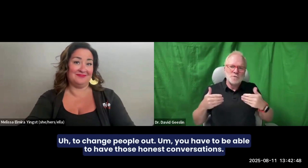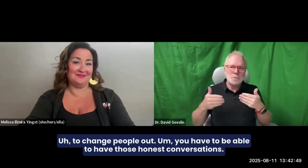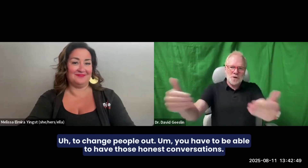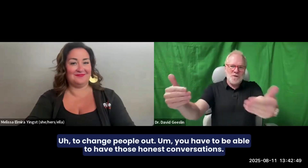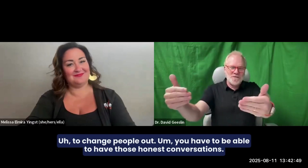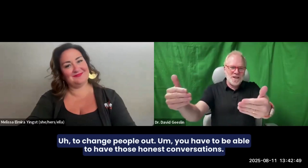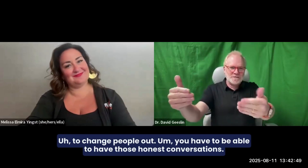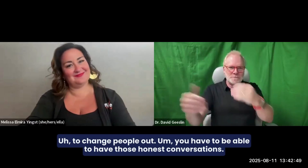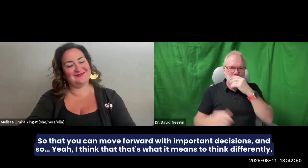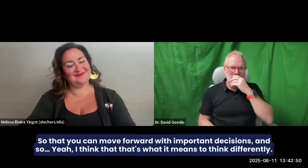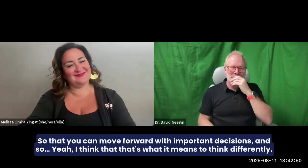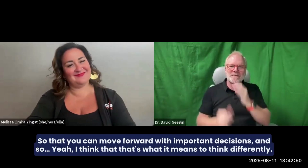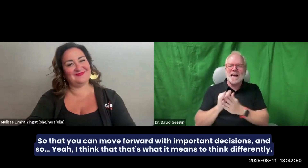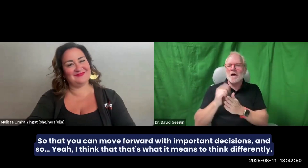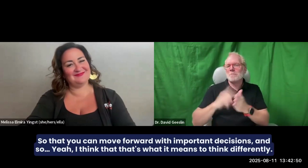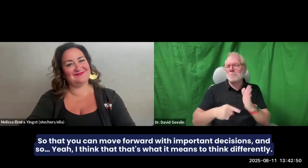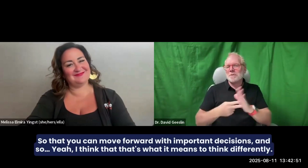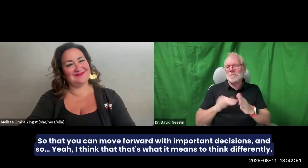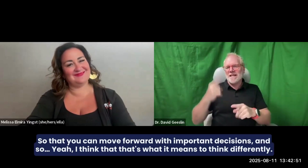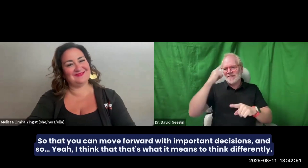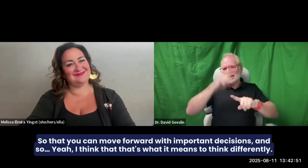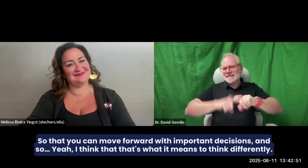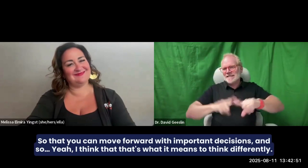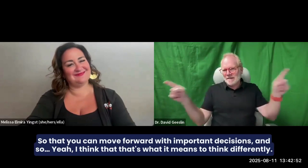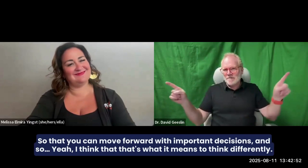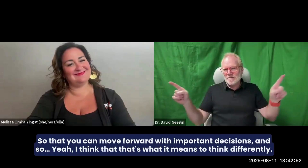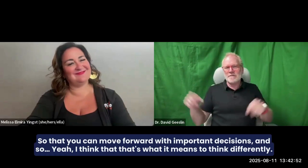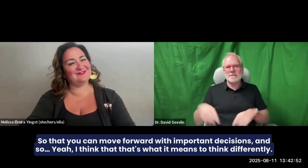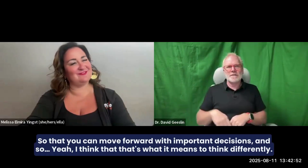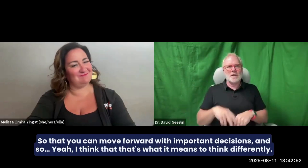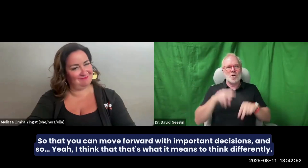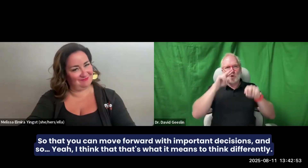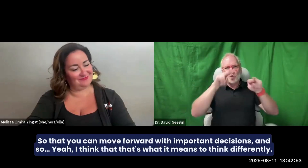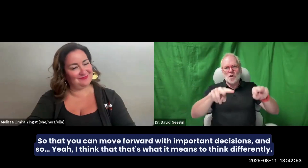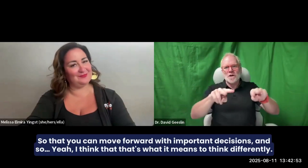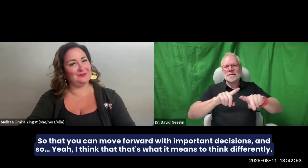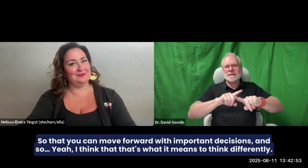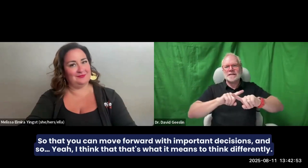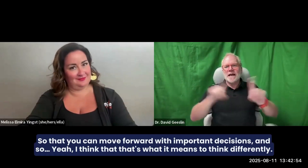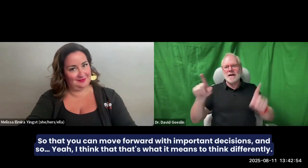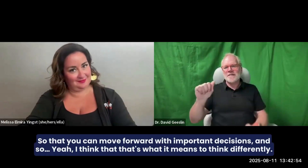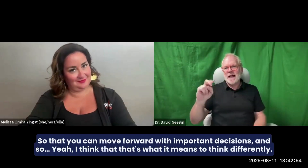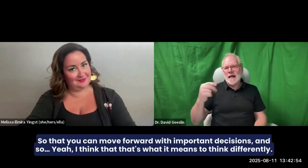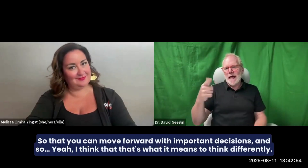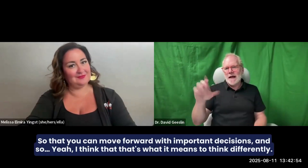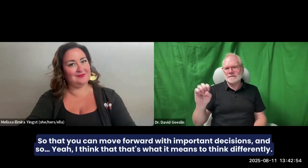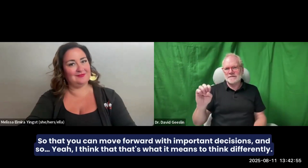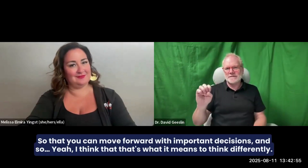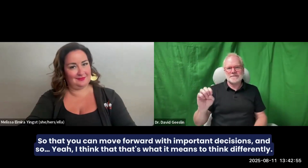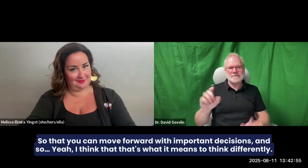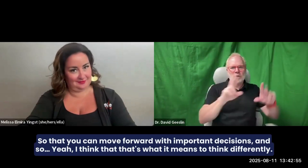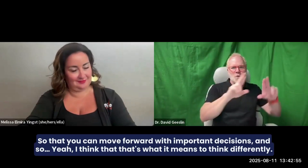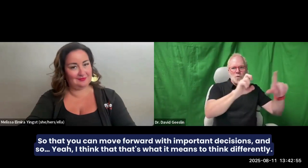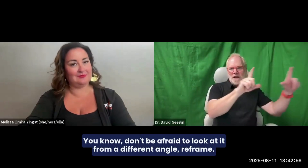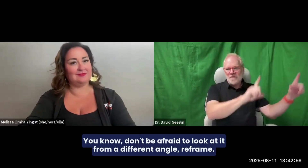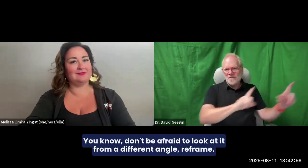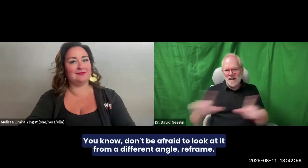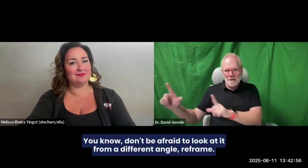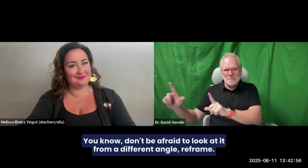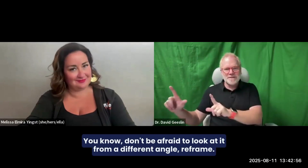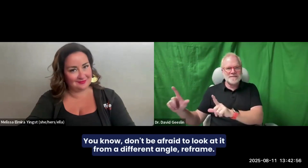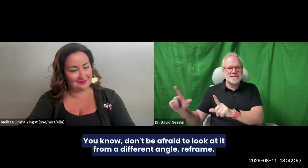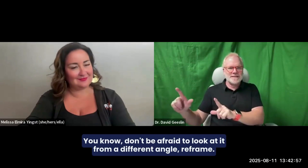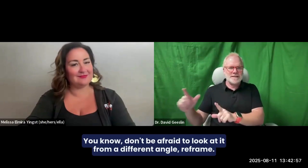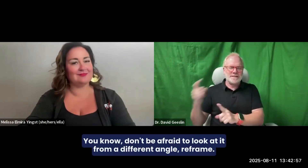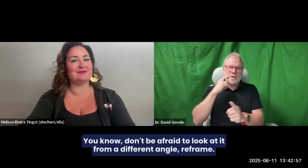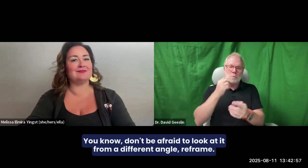honest conversations so that you can move forward with important decisions. And so, yeah, I think that's what it means to think differently.